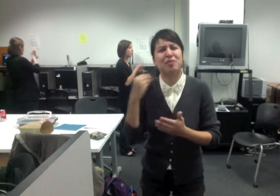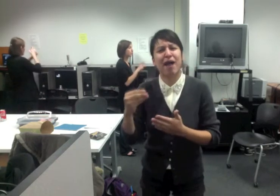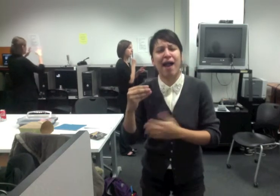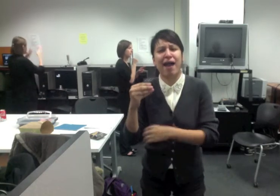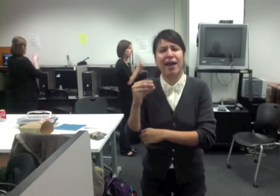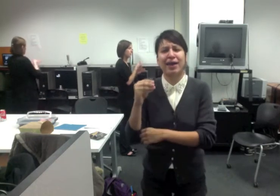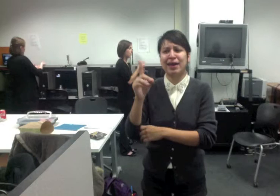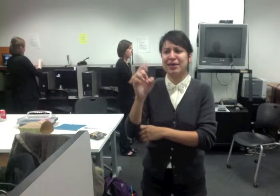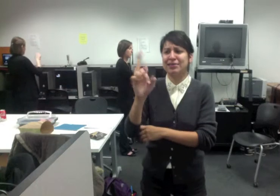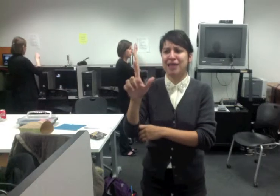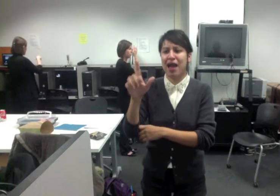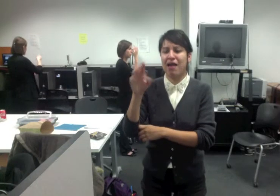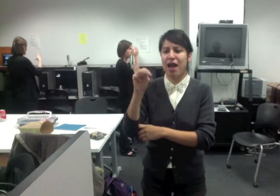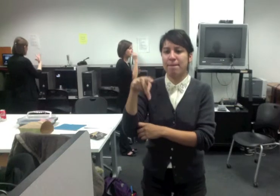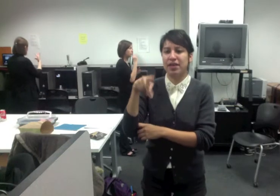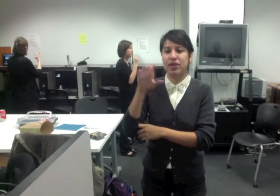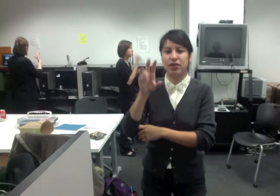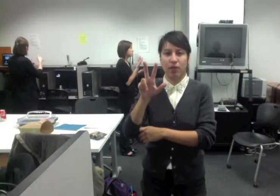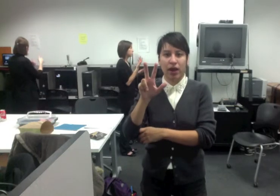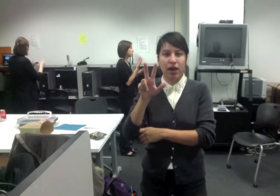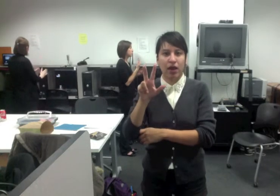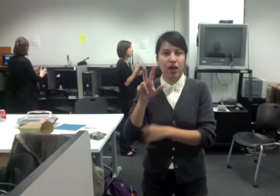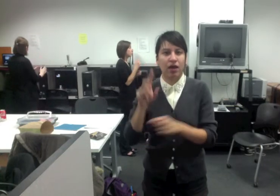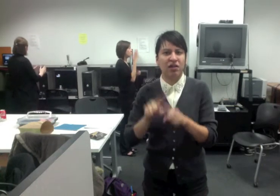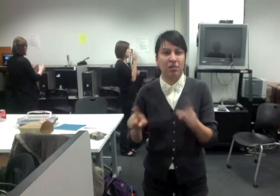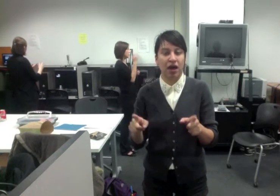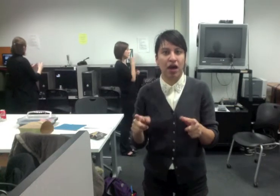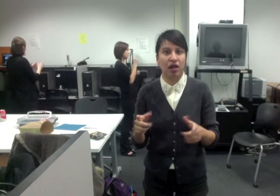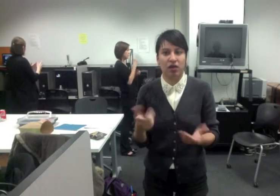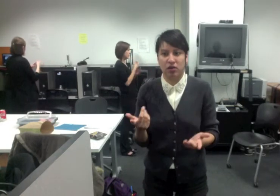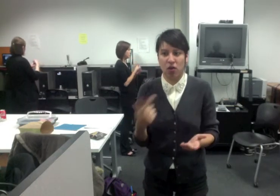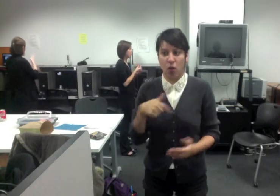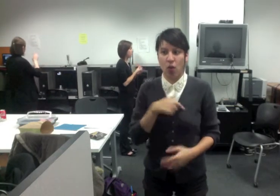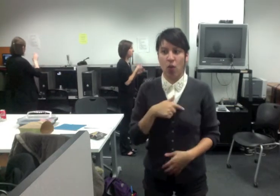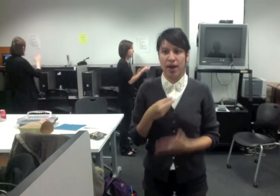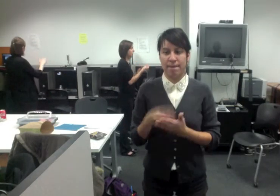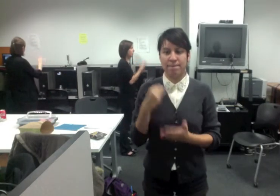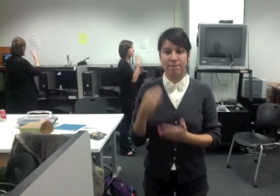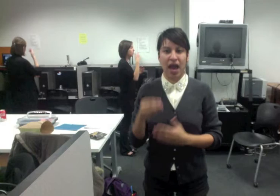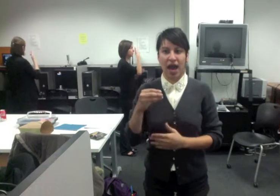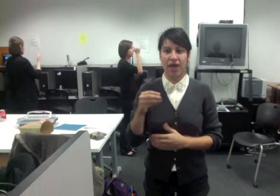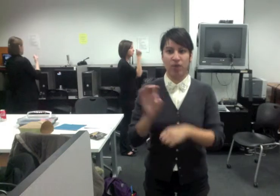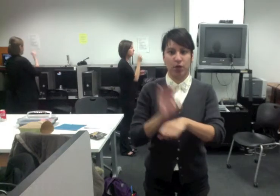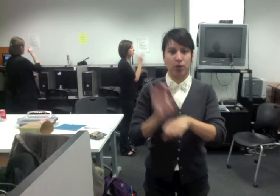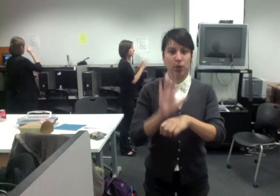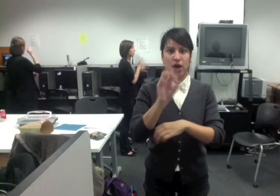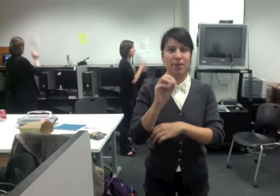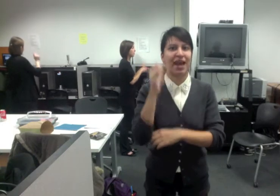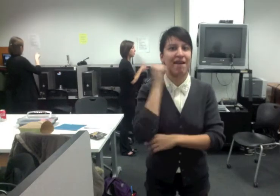company? But we do it every day. People don't buy what you do, they buy why you do it. The goal is not to do business with anybody,